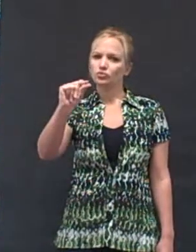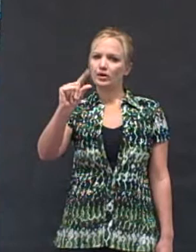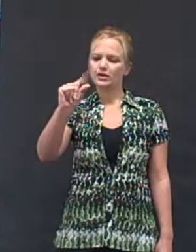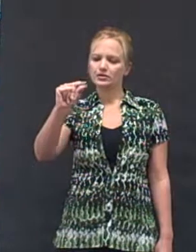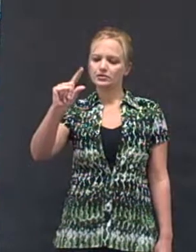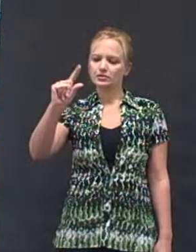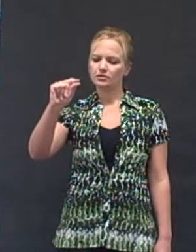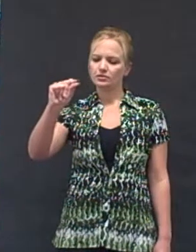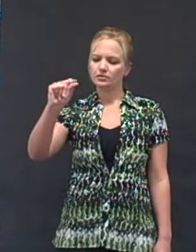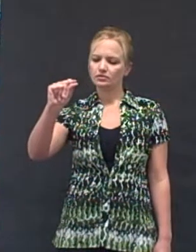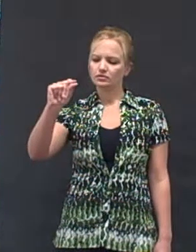20 years old.